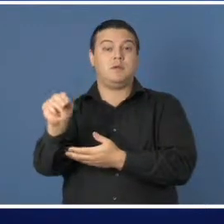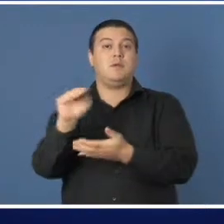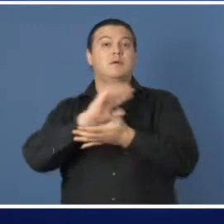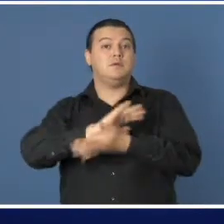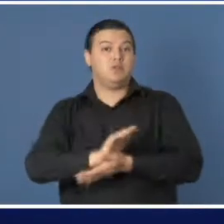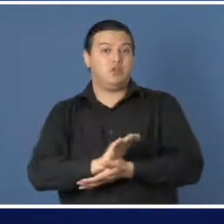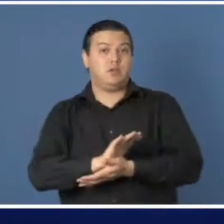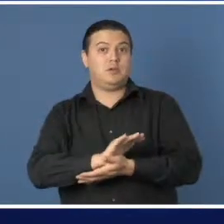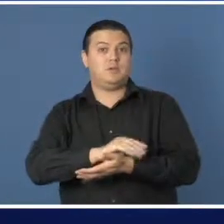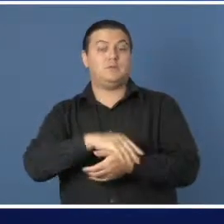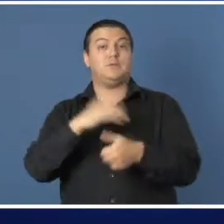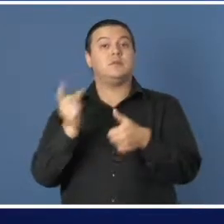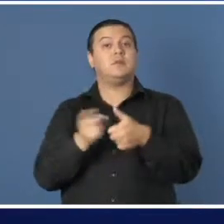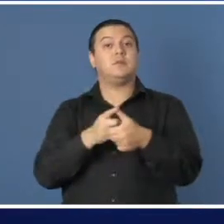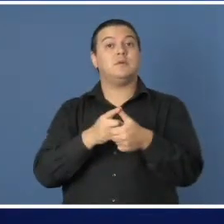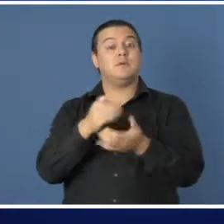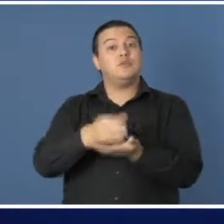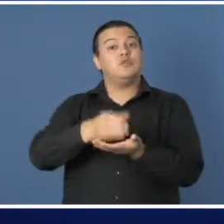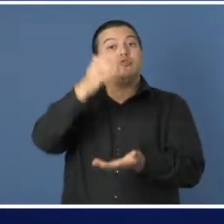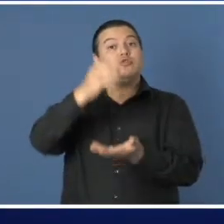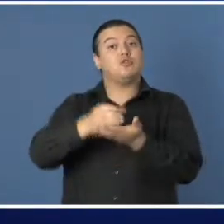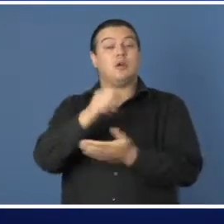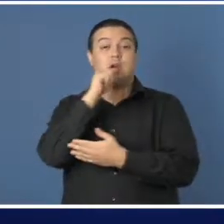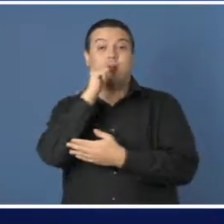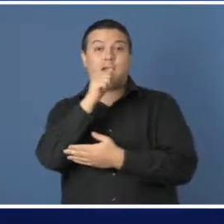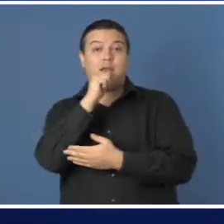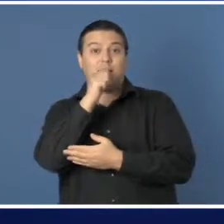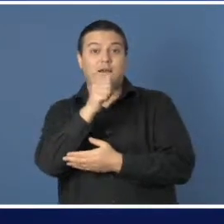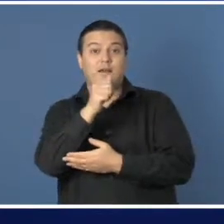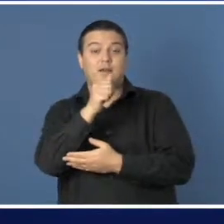and jarred peanuts.